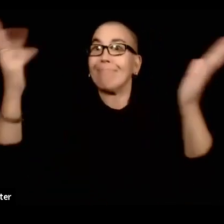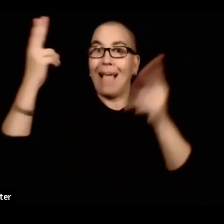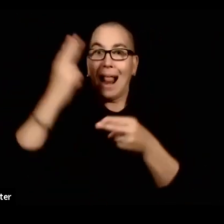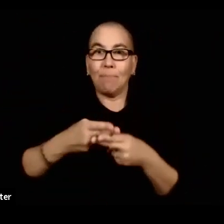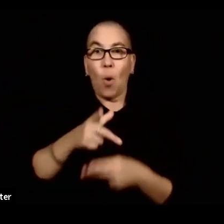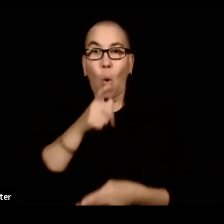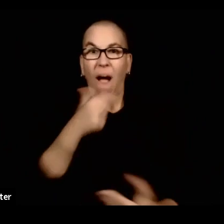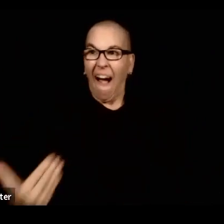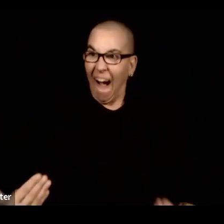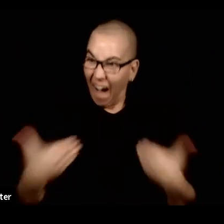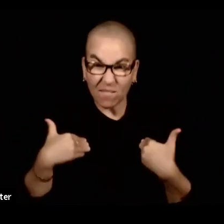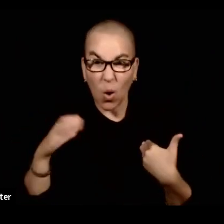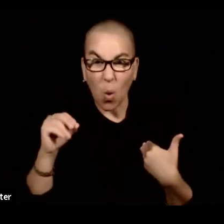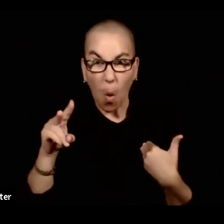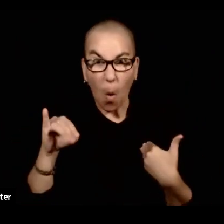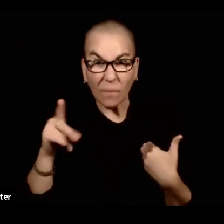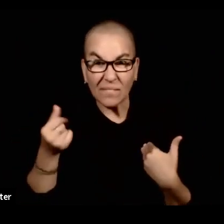positive?